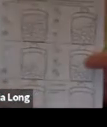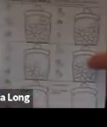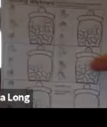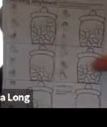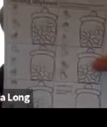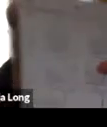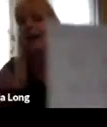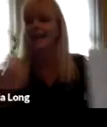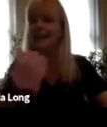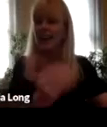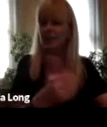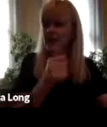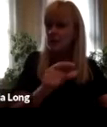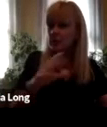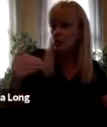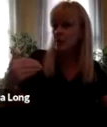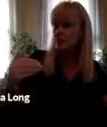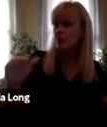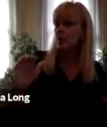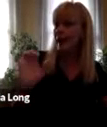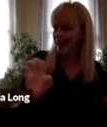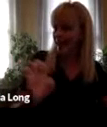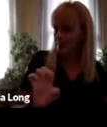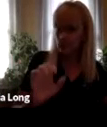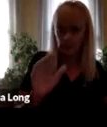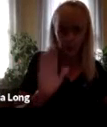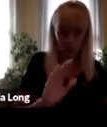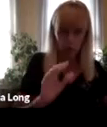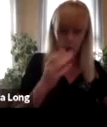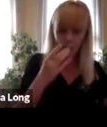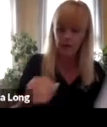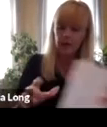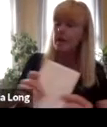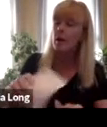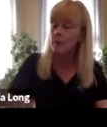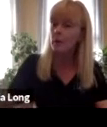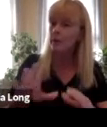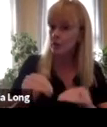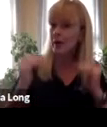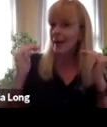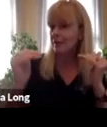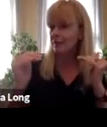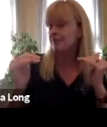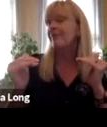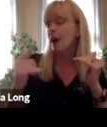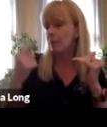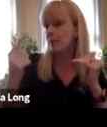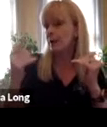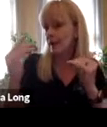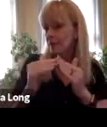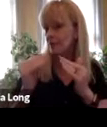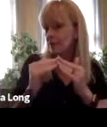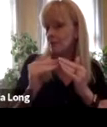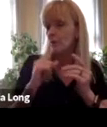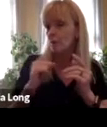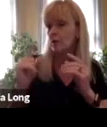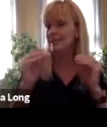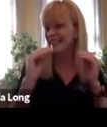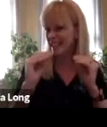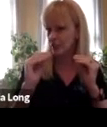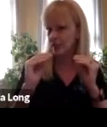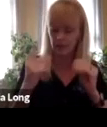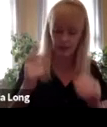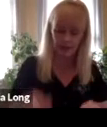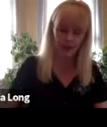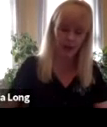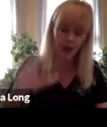these. Again, everything we do is for elementary school, but we do have upper levels